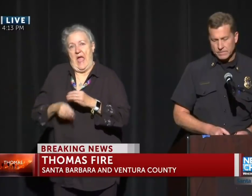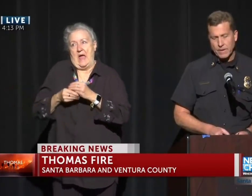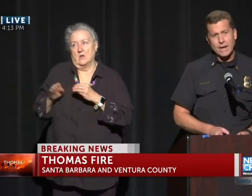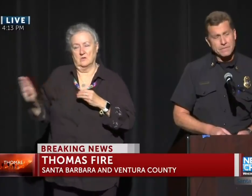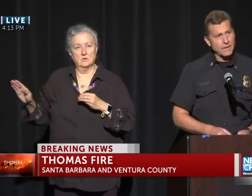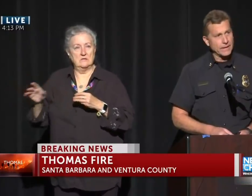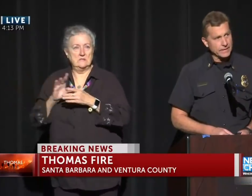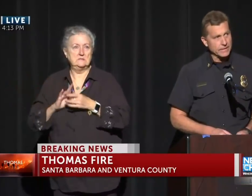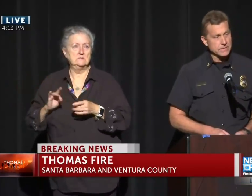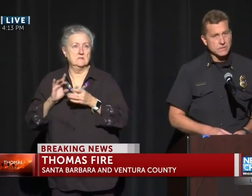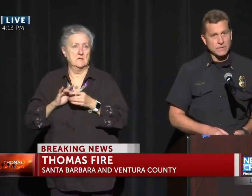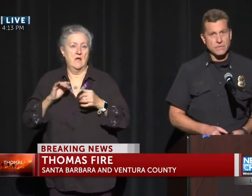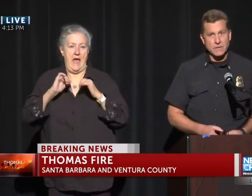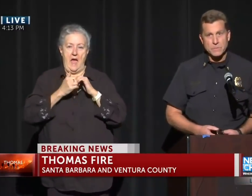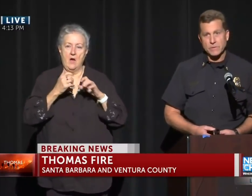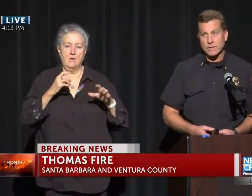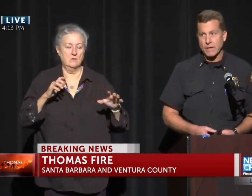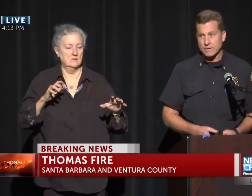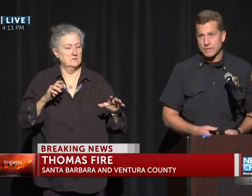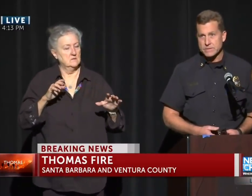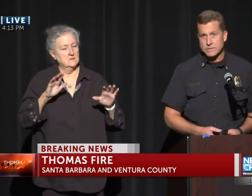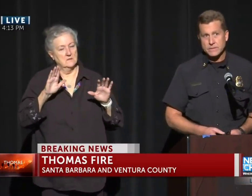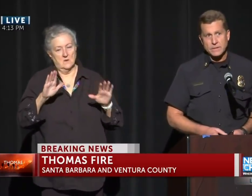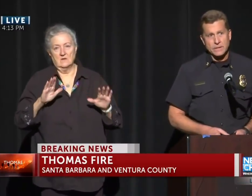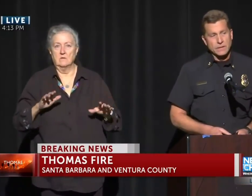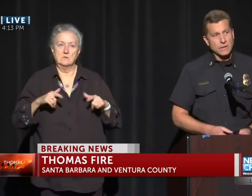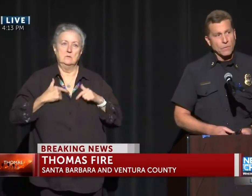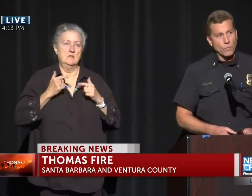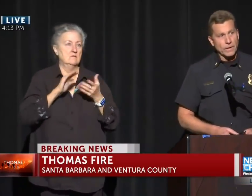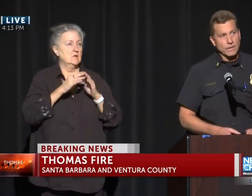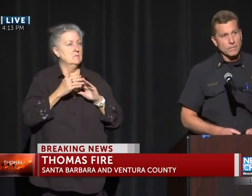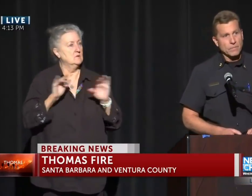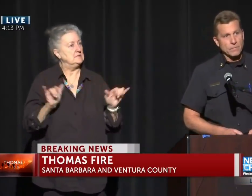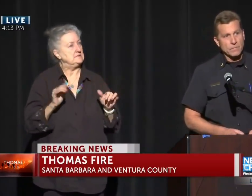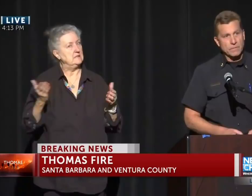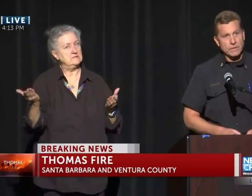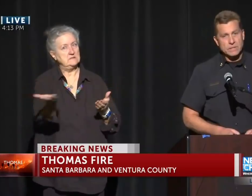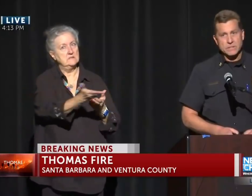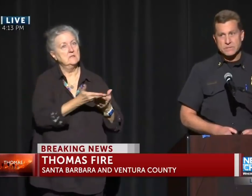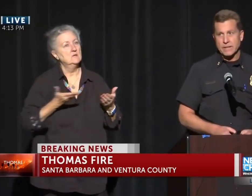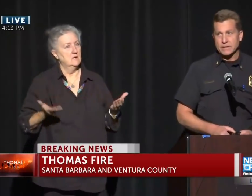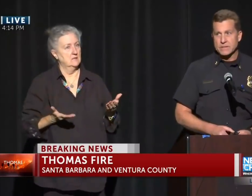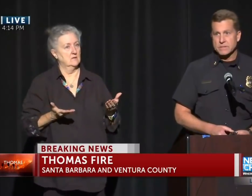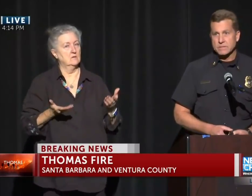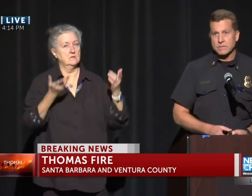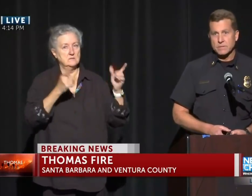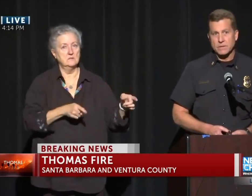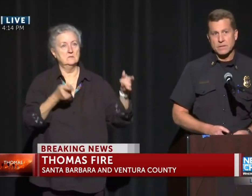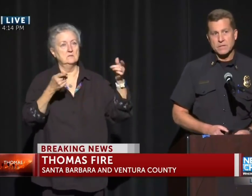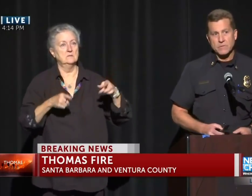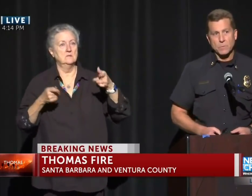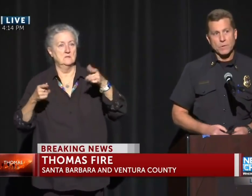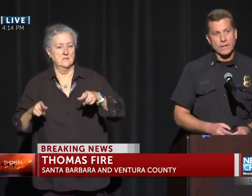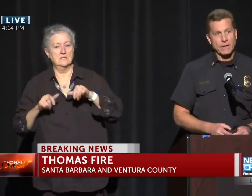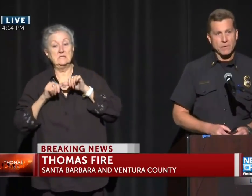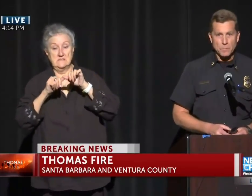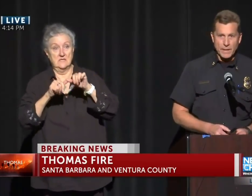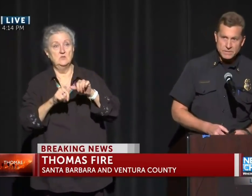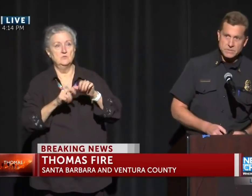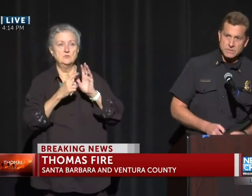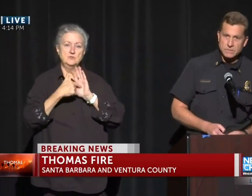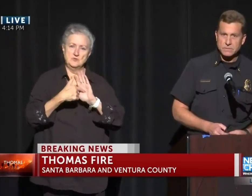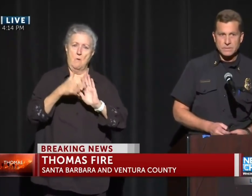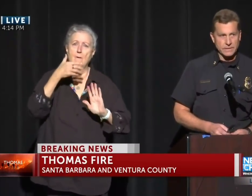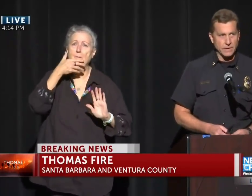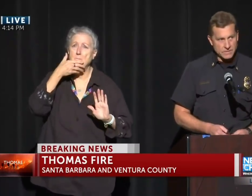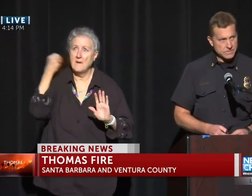how gratifying it is to live in a community like this, where incidents like this continue to bring out